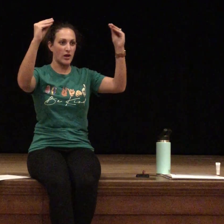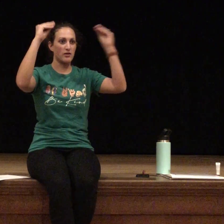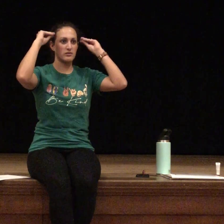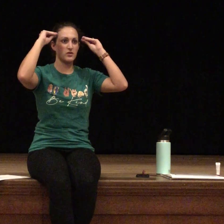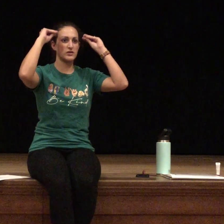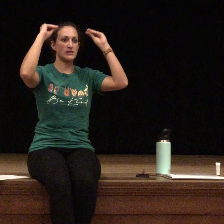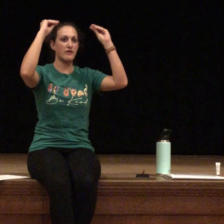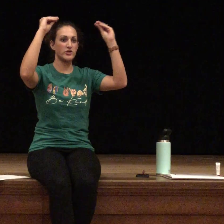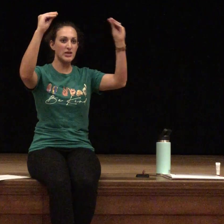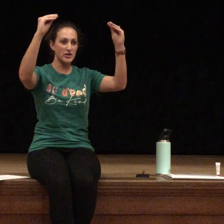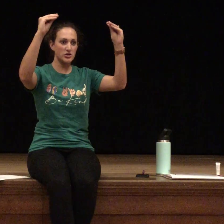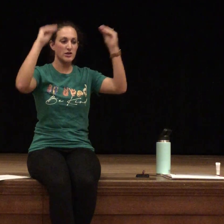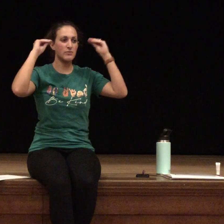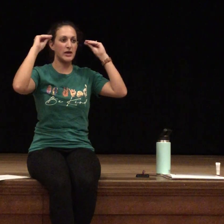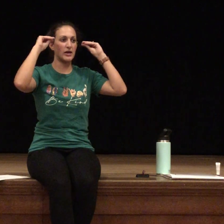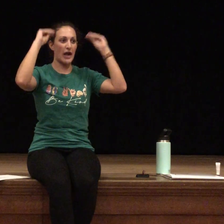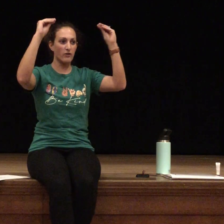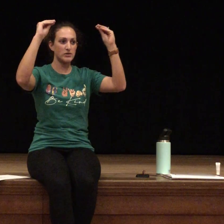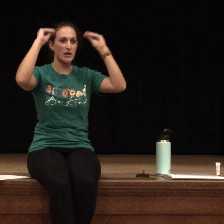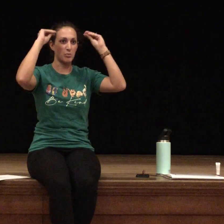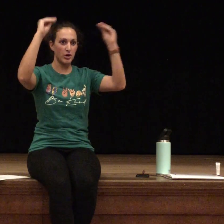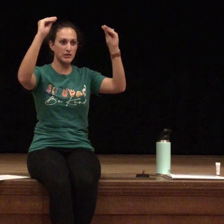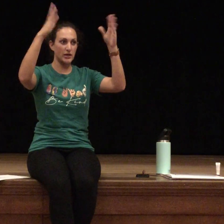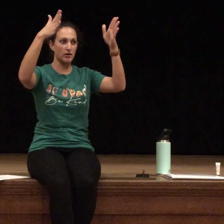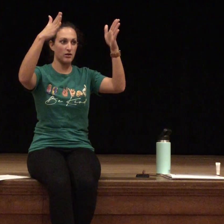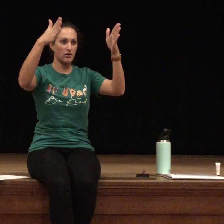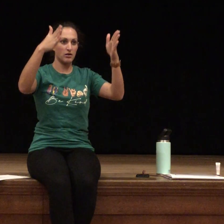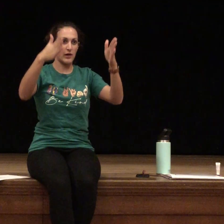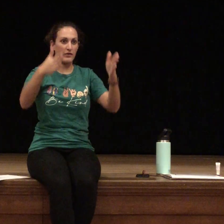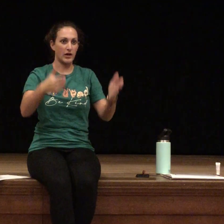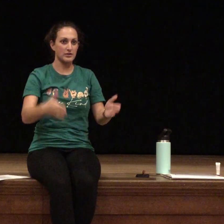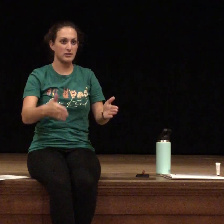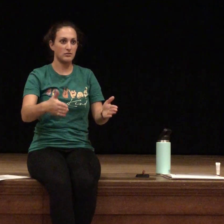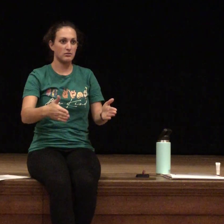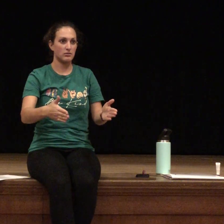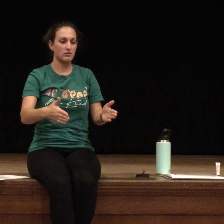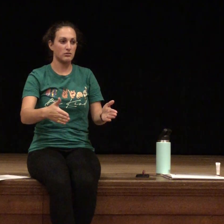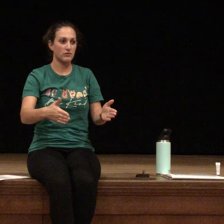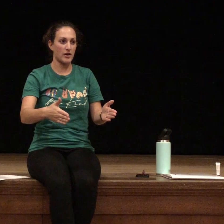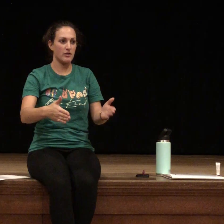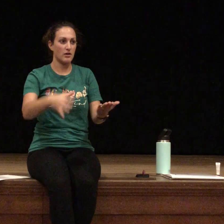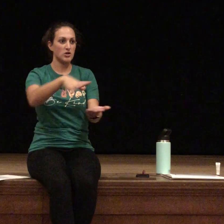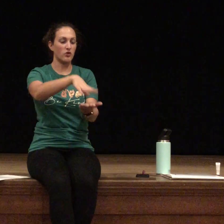right? So this is the sign for teach. To make it a noun, to make it a person, you add this. right? So if we